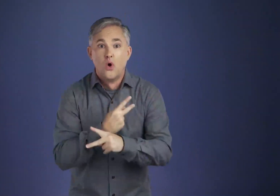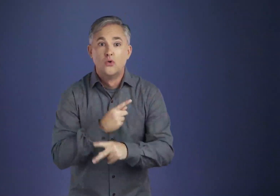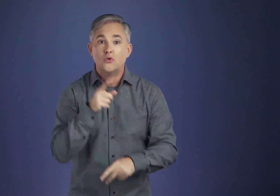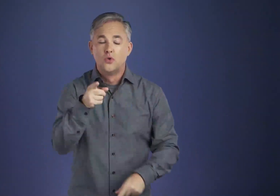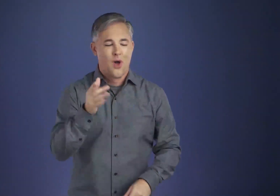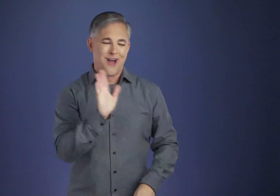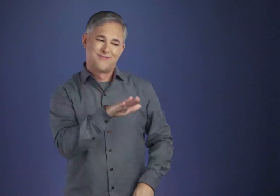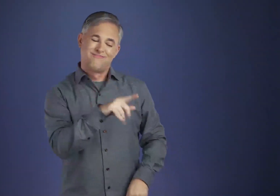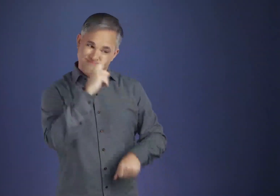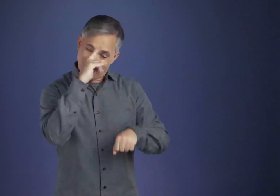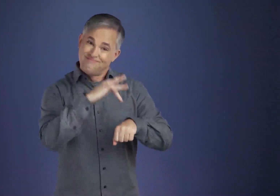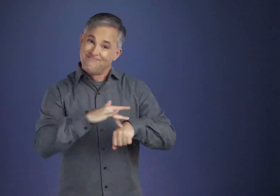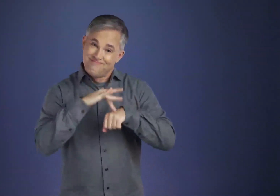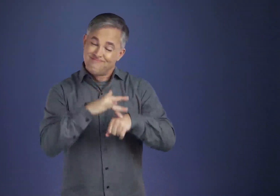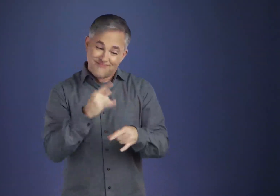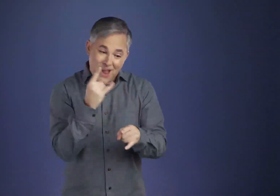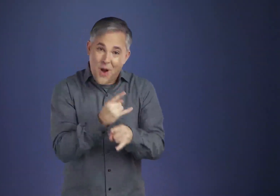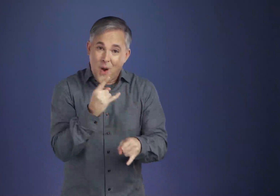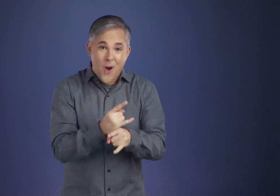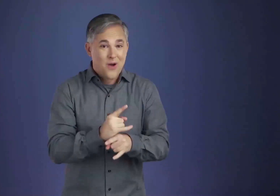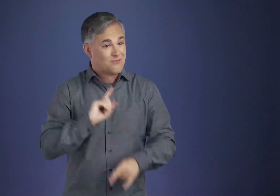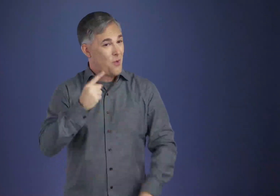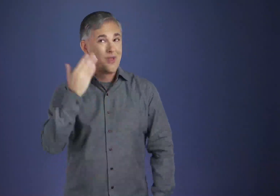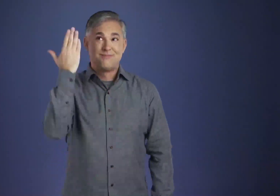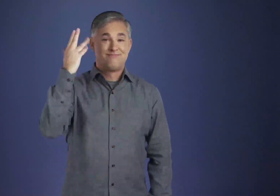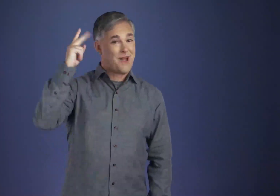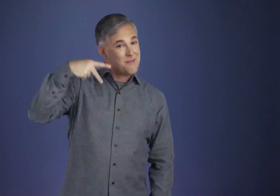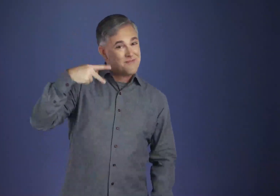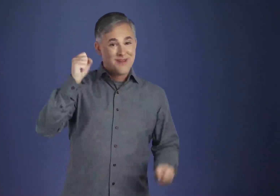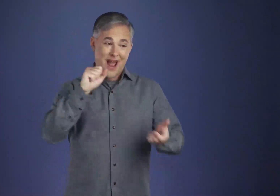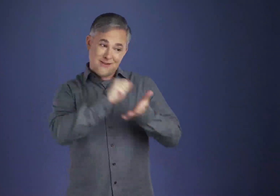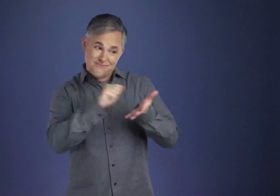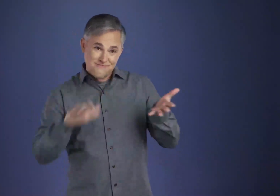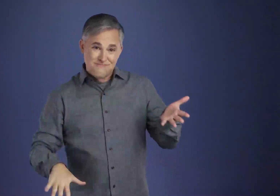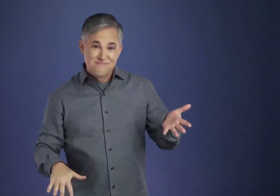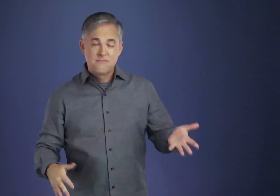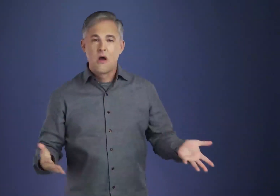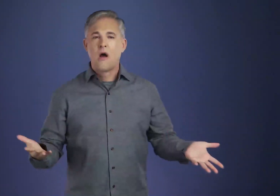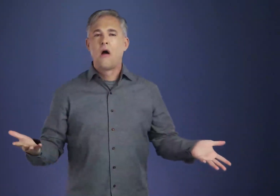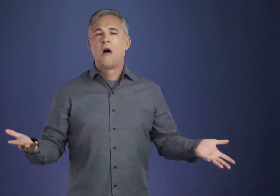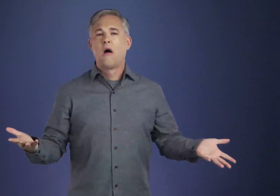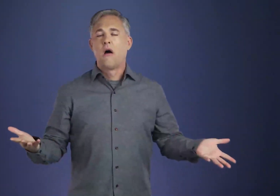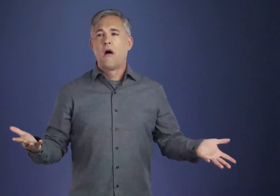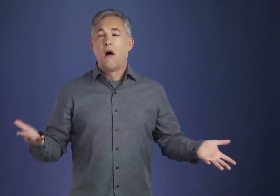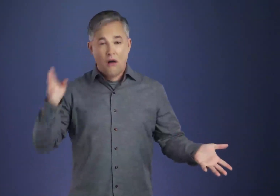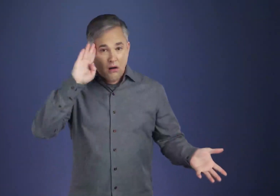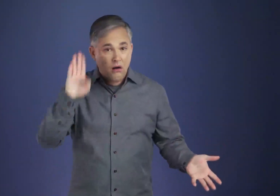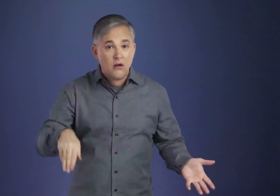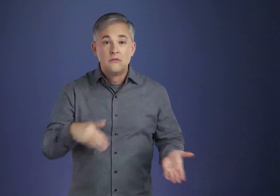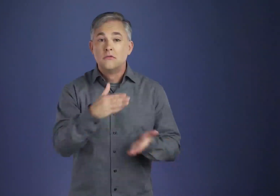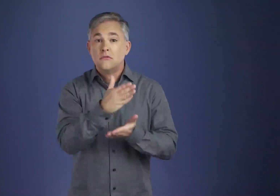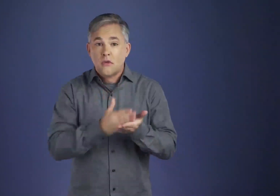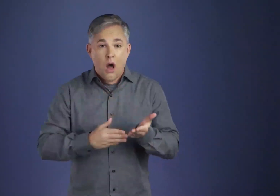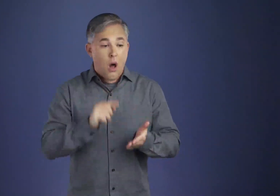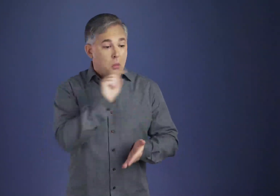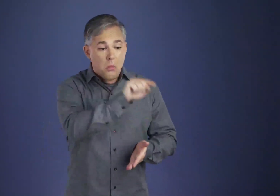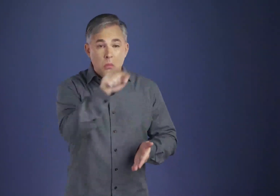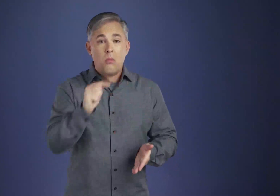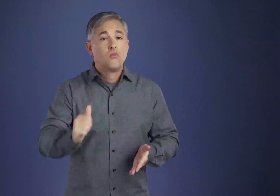you now declare that none but a higher power can remove our obsession. Some of us won't believe in